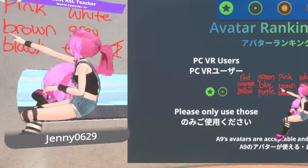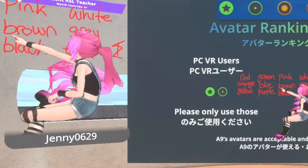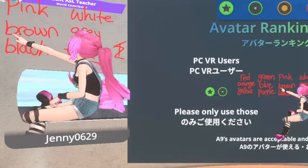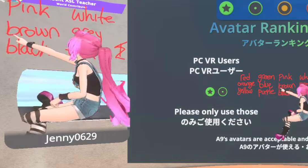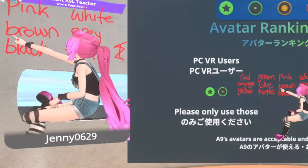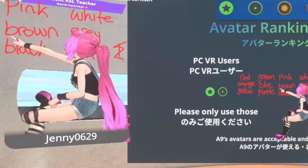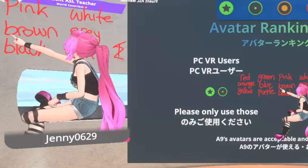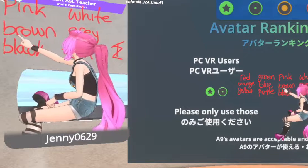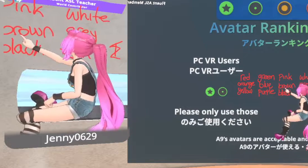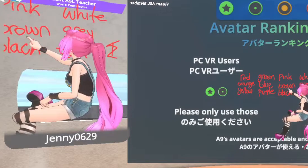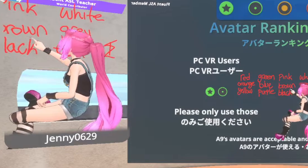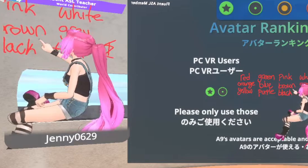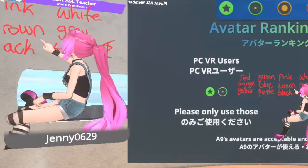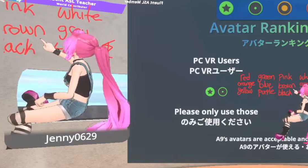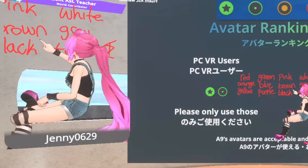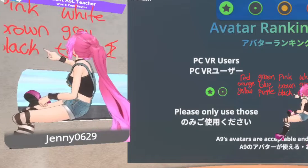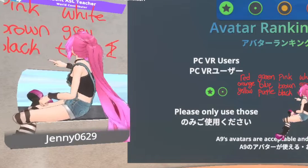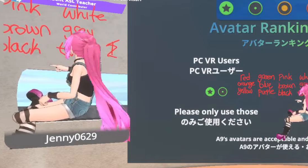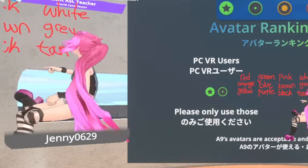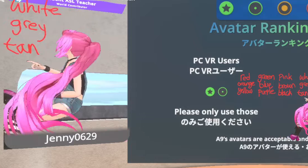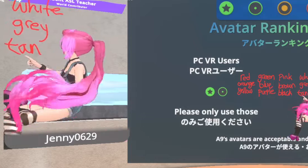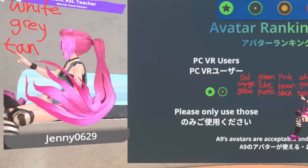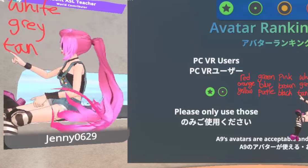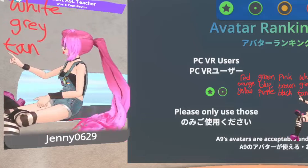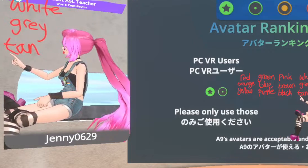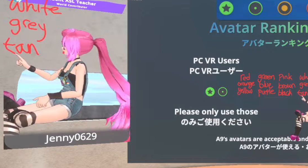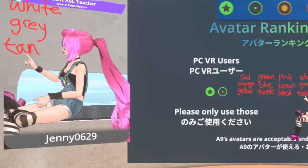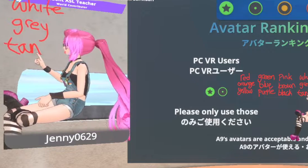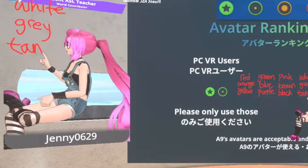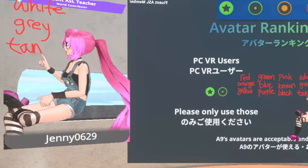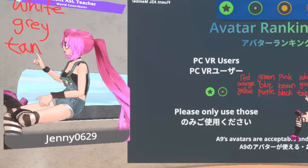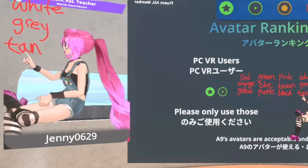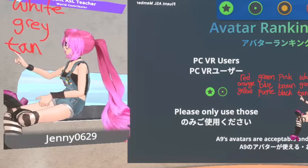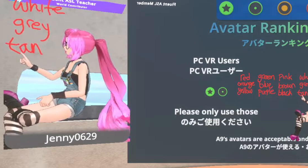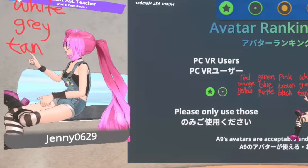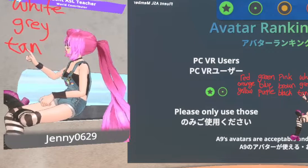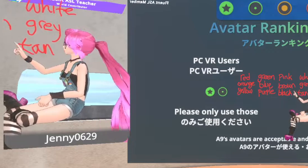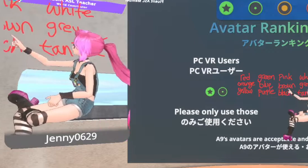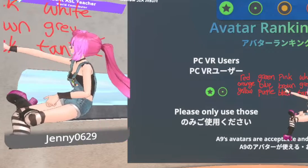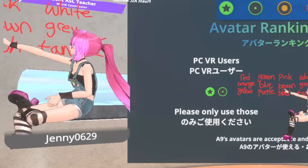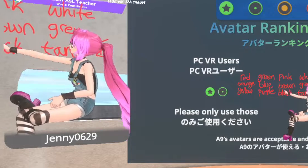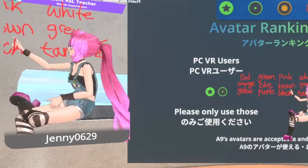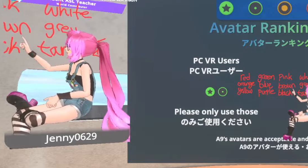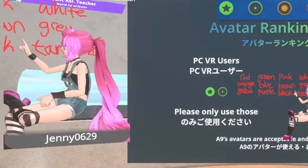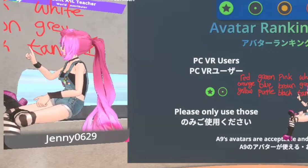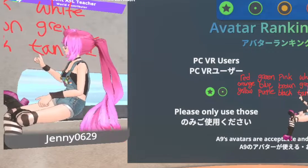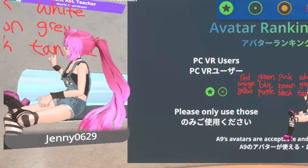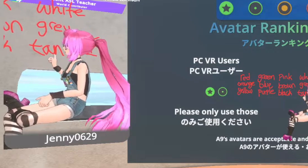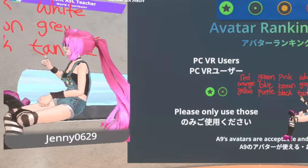I believe in you. So both brown and tan,